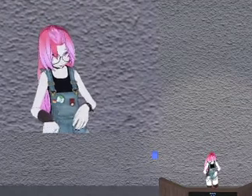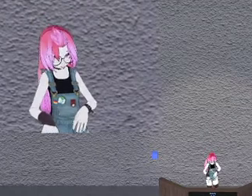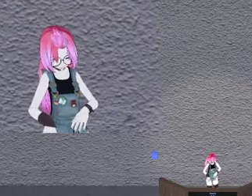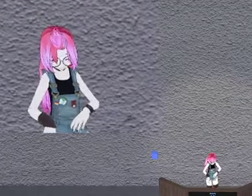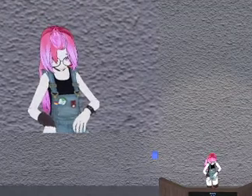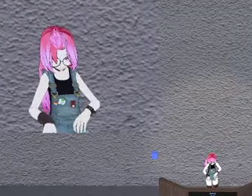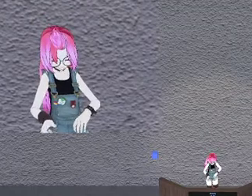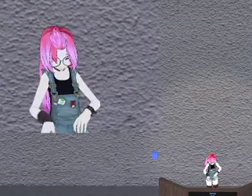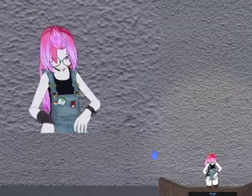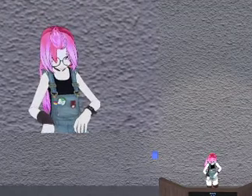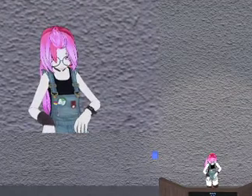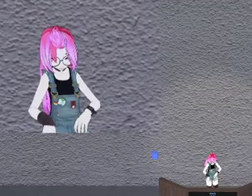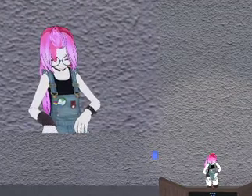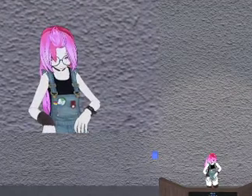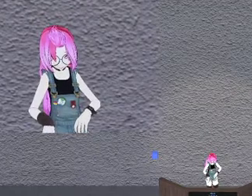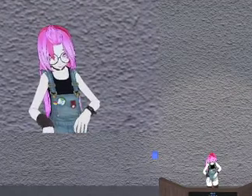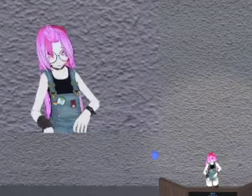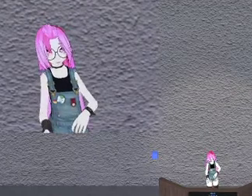whatever.